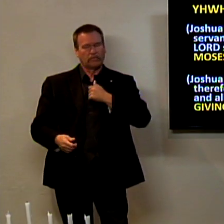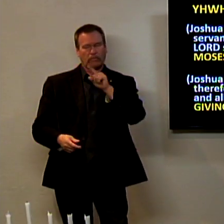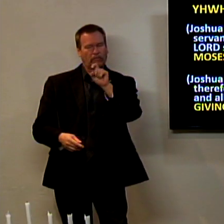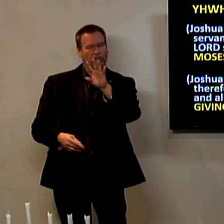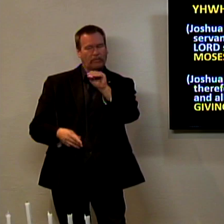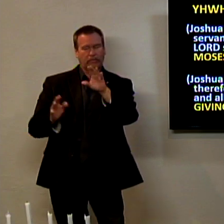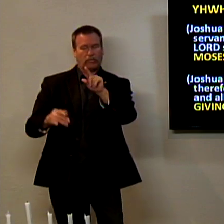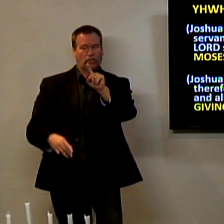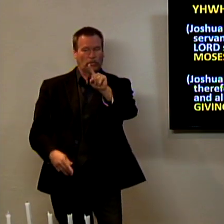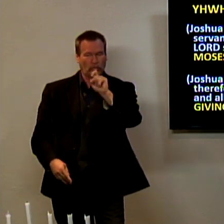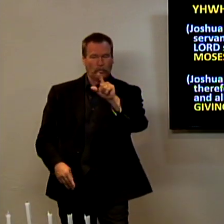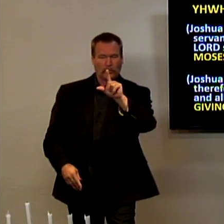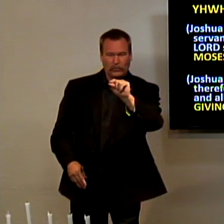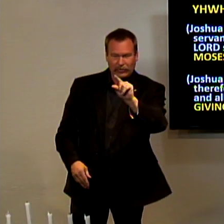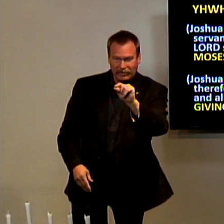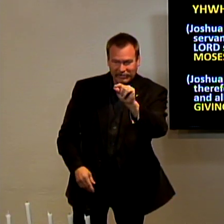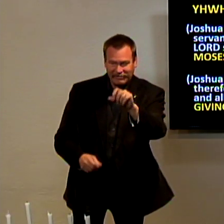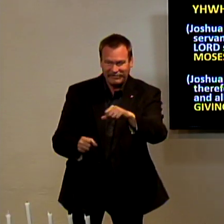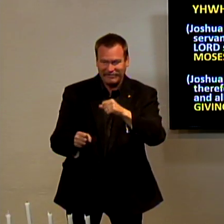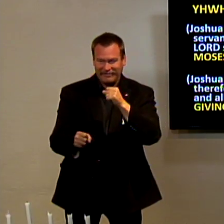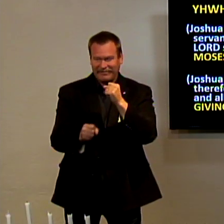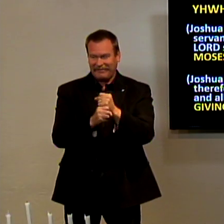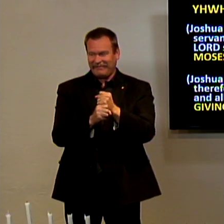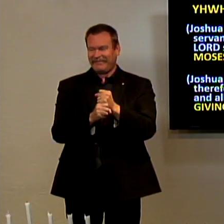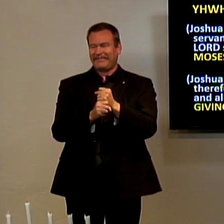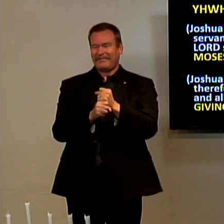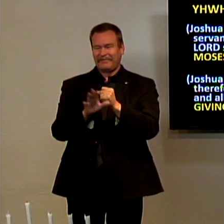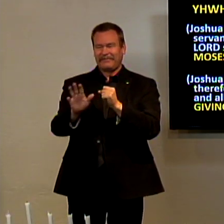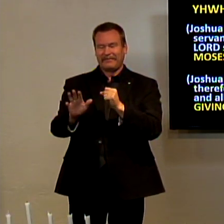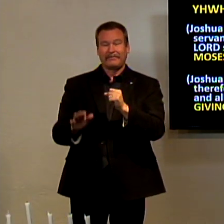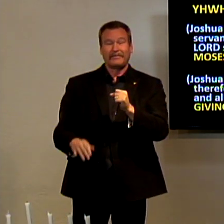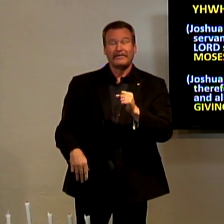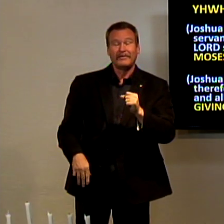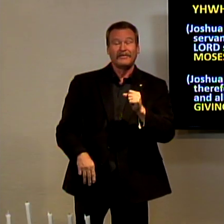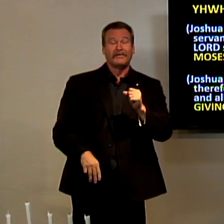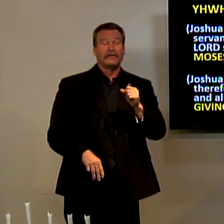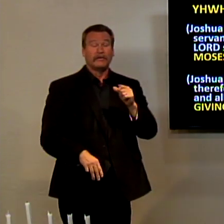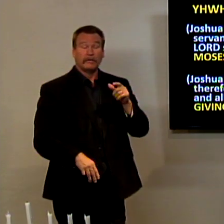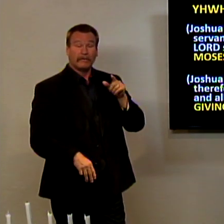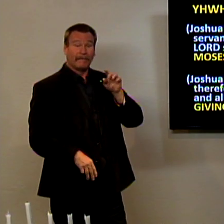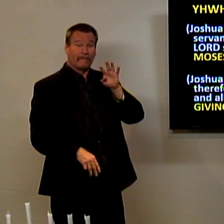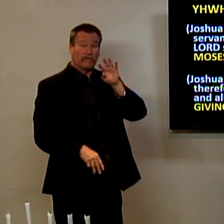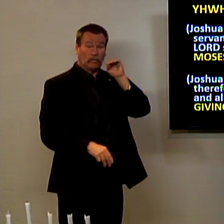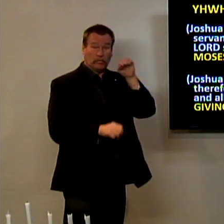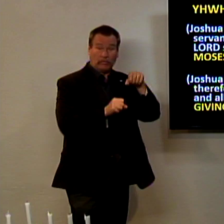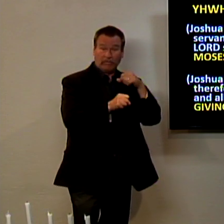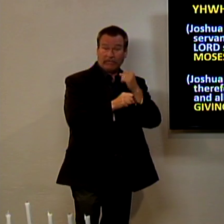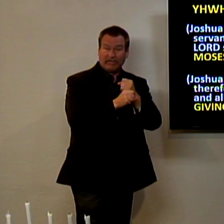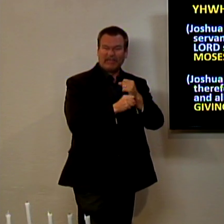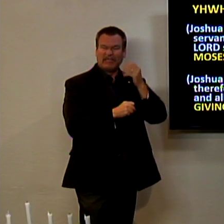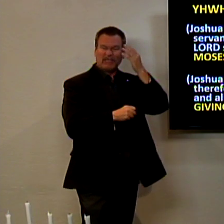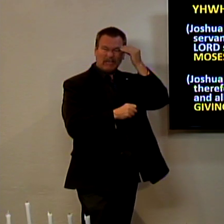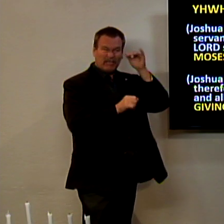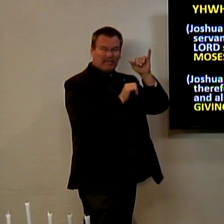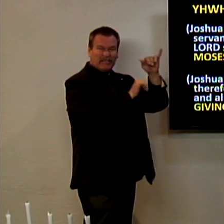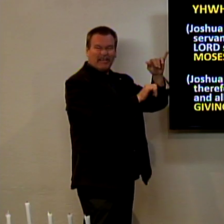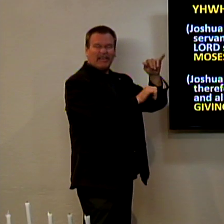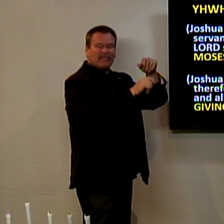I'm sorry, I made a mistake. This is 120 years old, not 100. And for 40